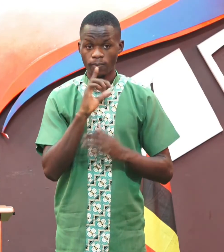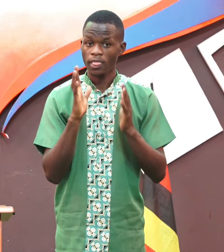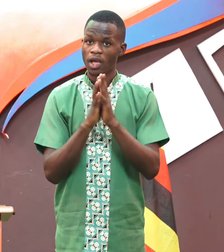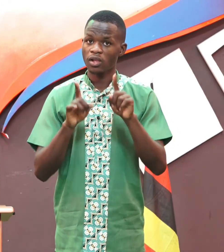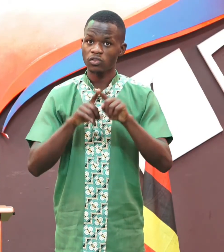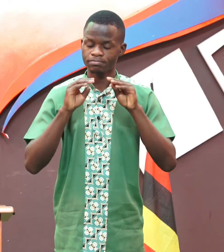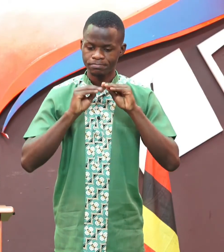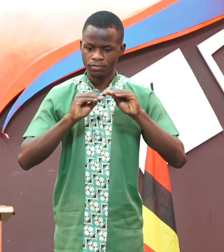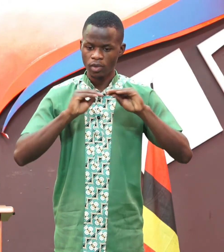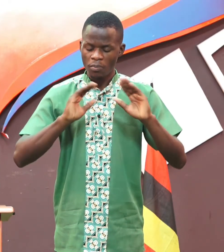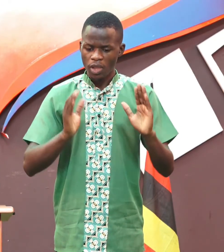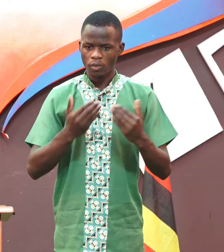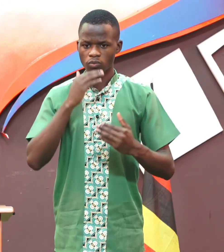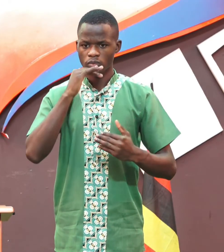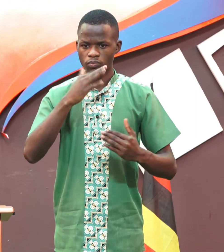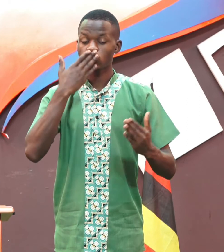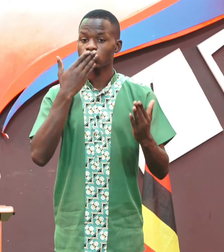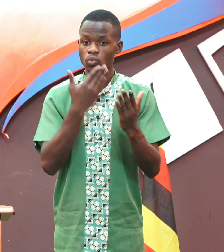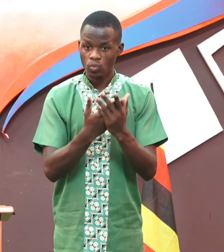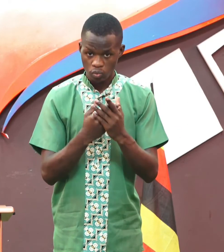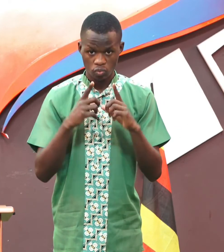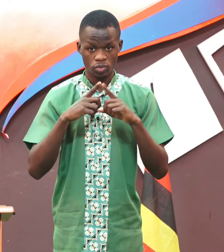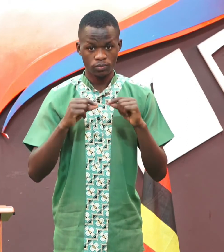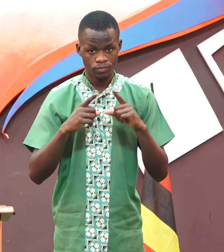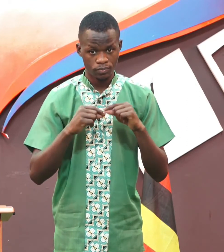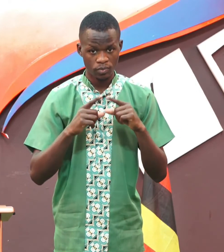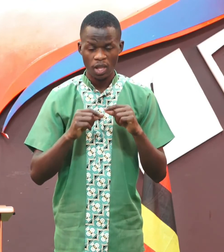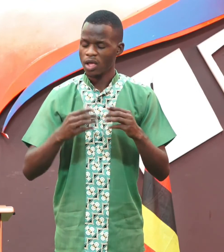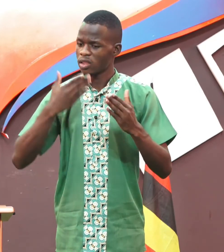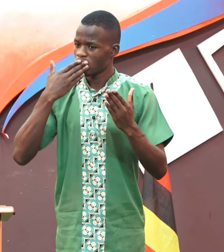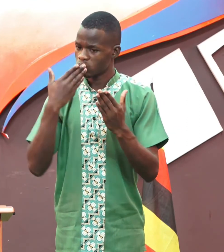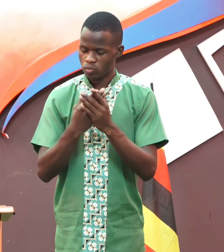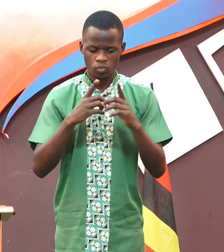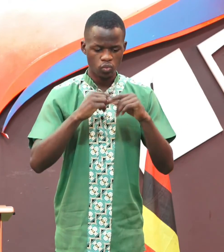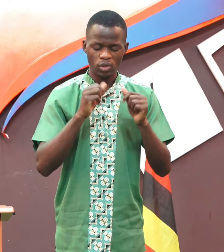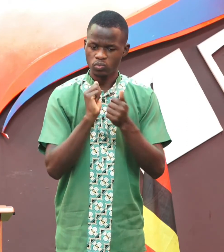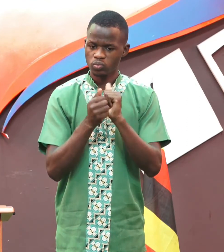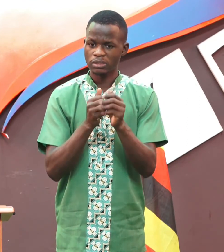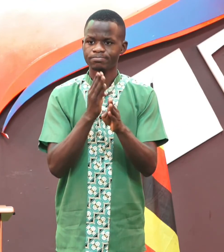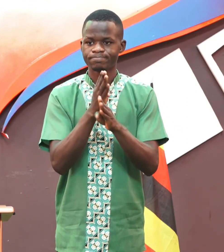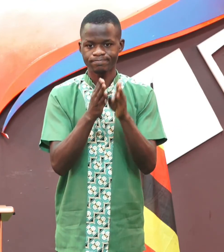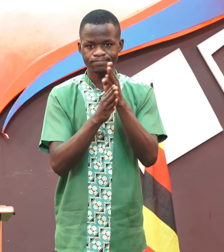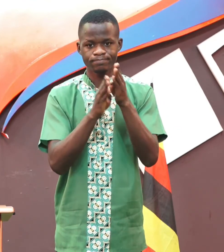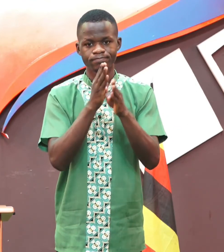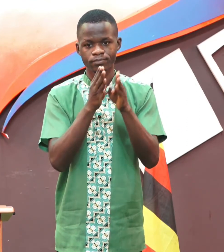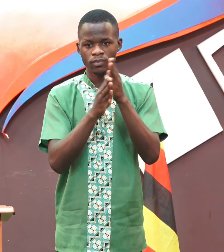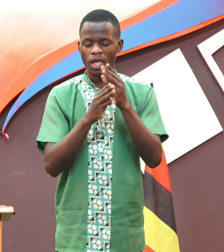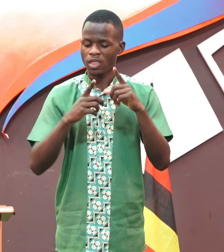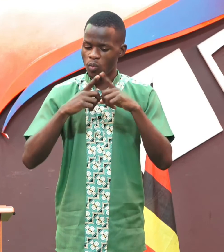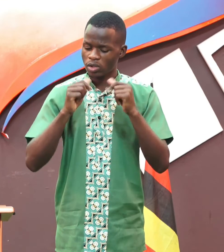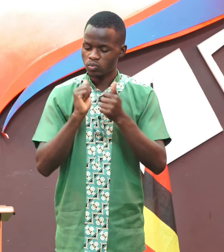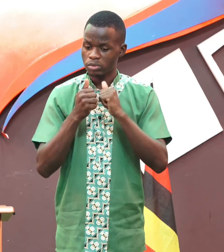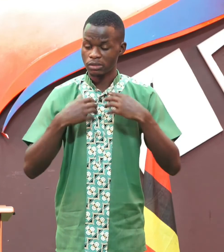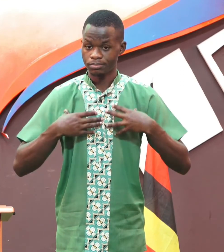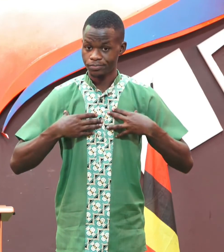teach us to speak things ebigambe that should be zimba. Said. Words that build up. Ebigambe ebiwonya.